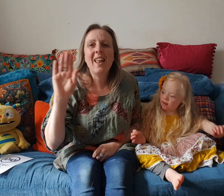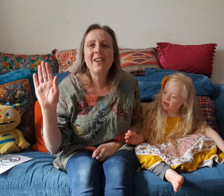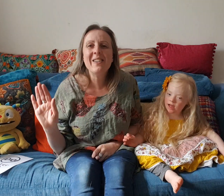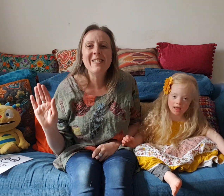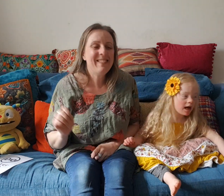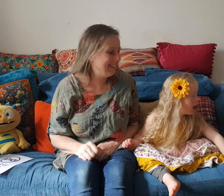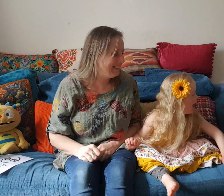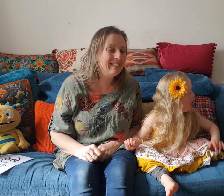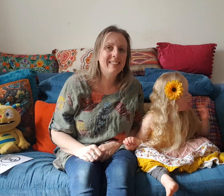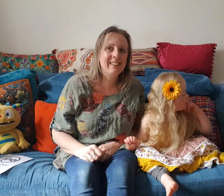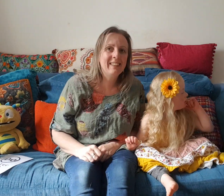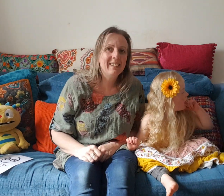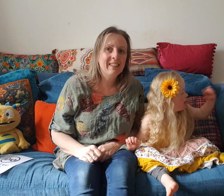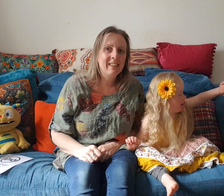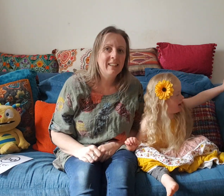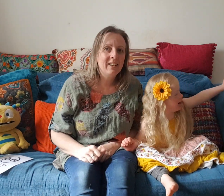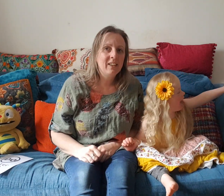Hallo. Dit is het, hè?